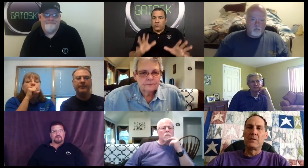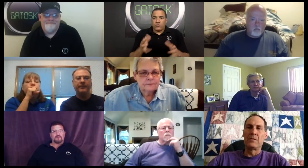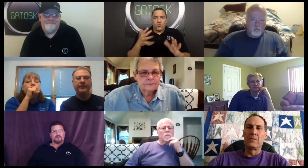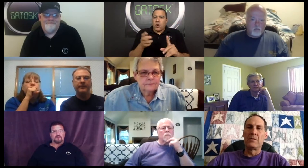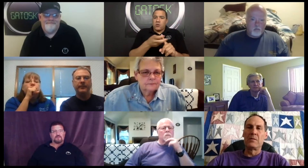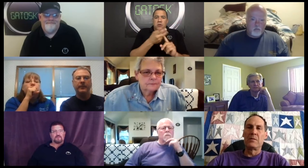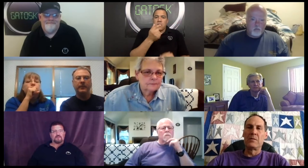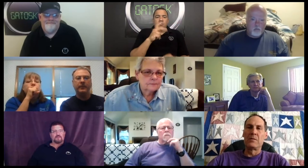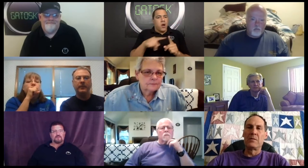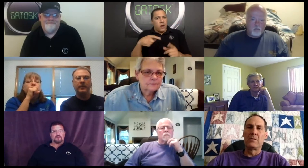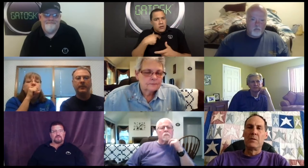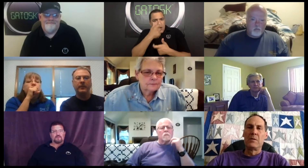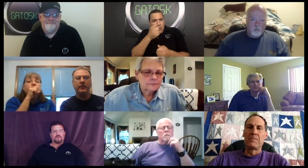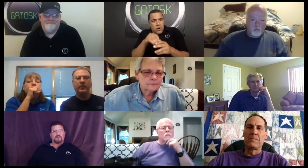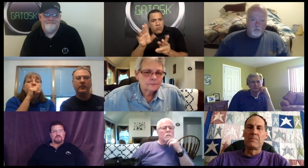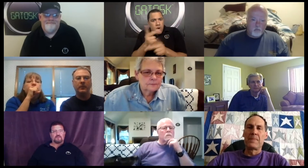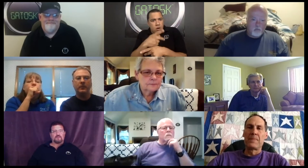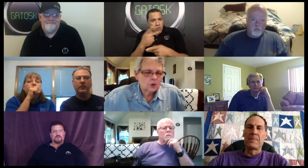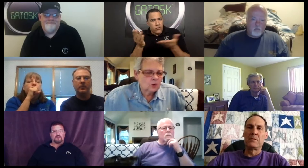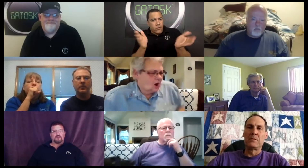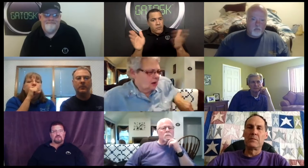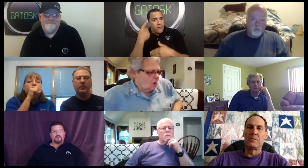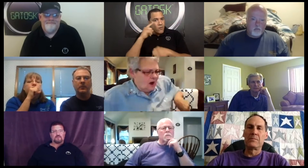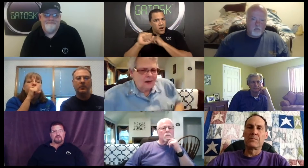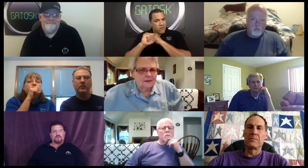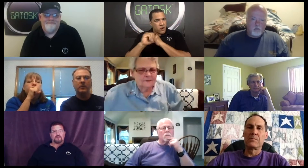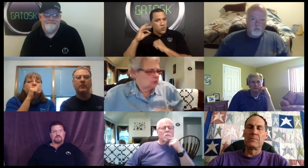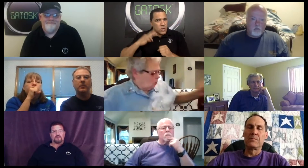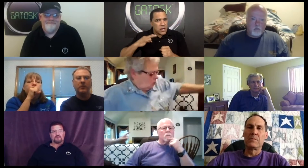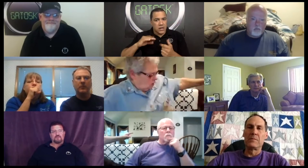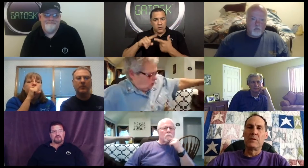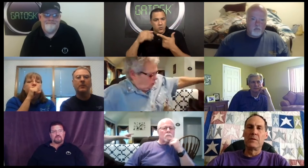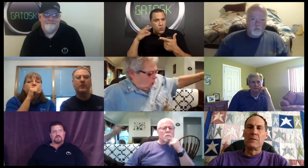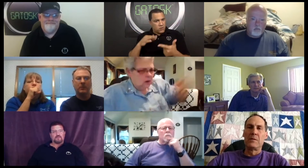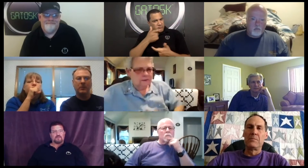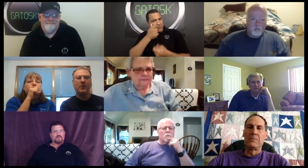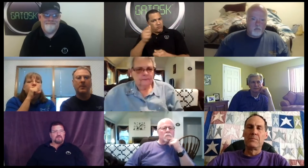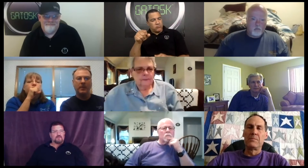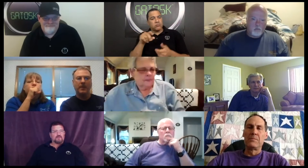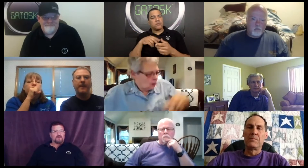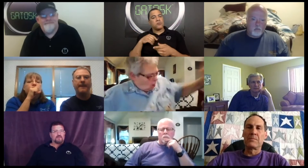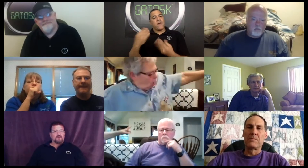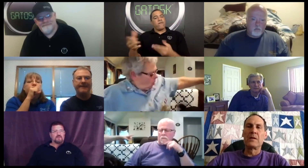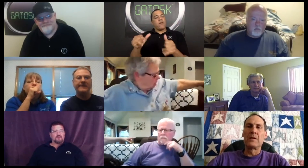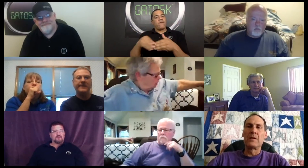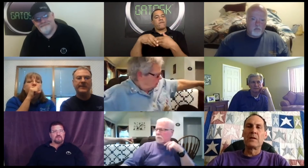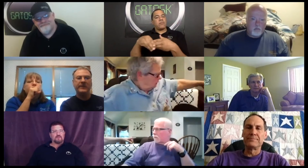to be distributed, so they're just interested in the advertising credits and all that. So I give